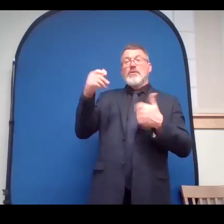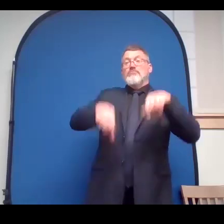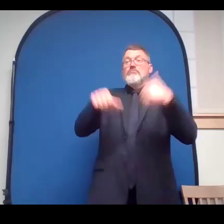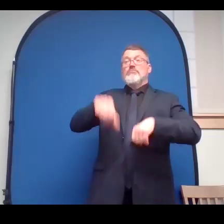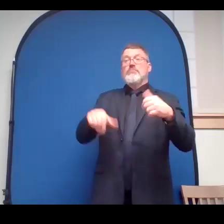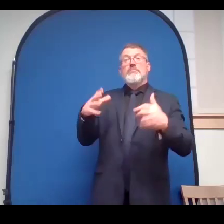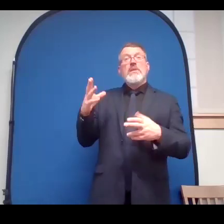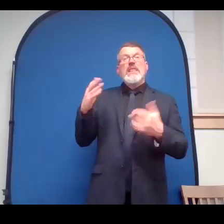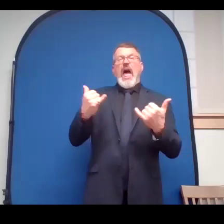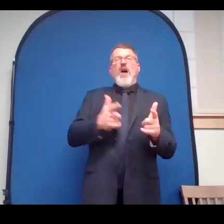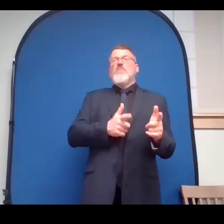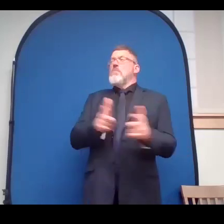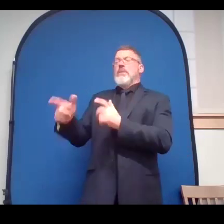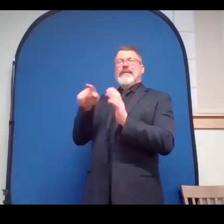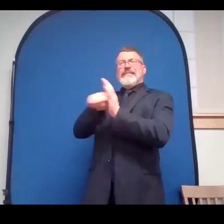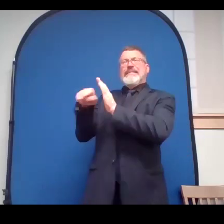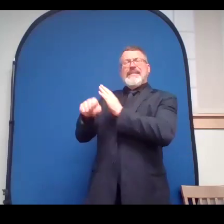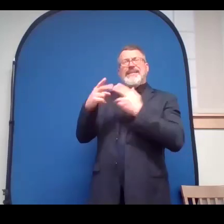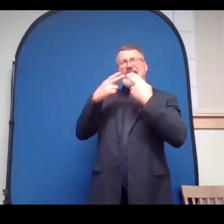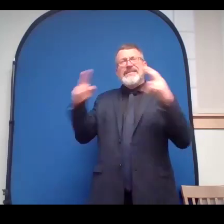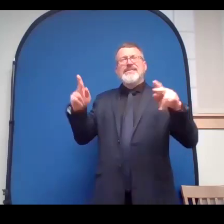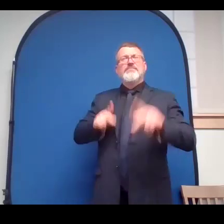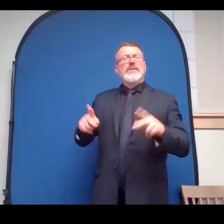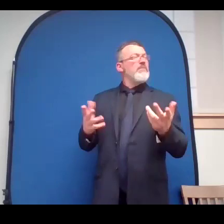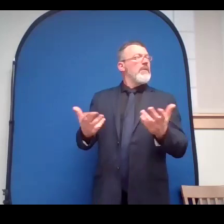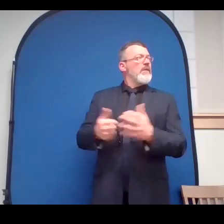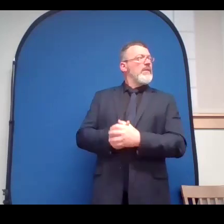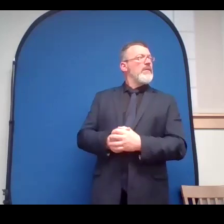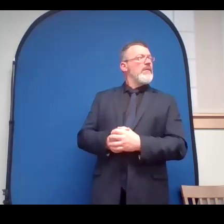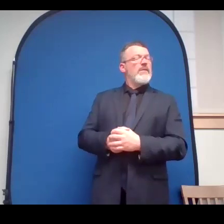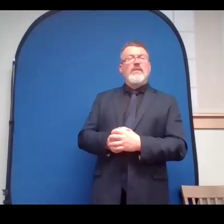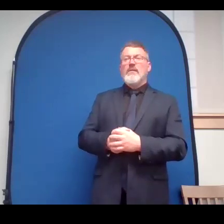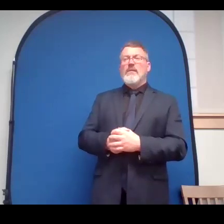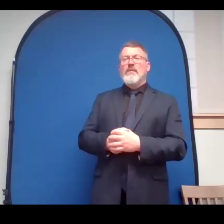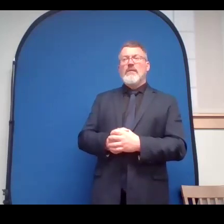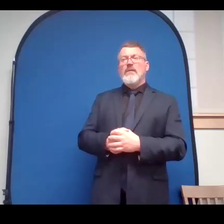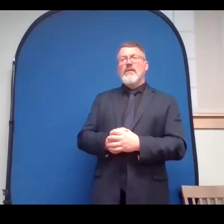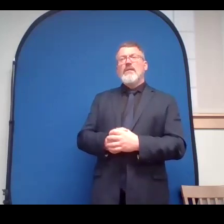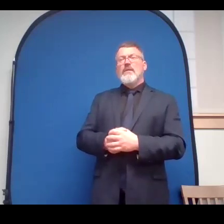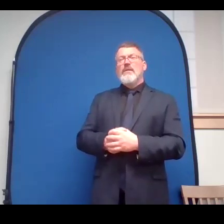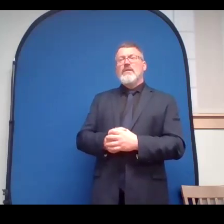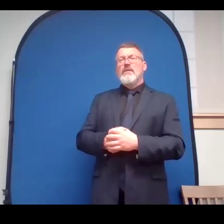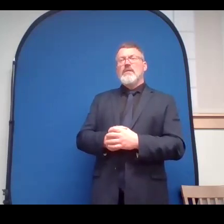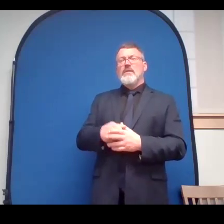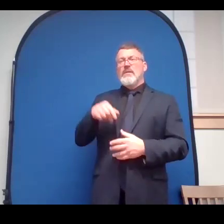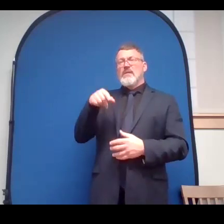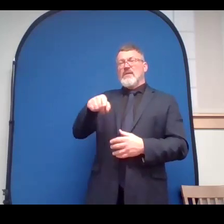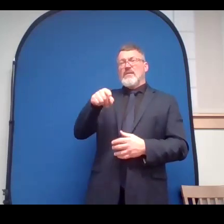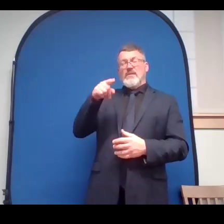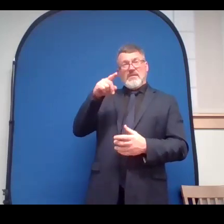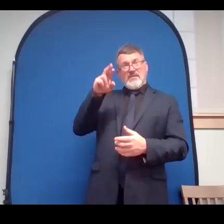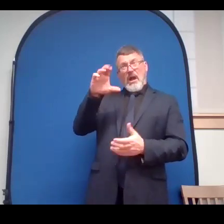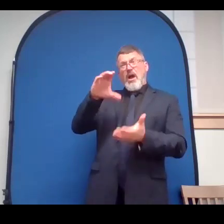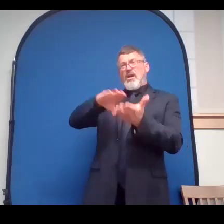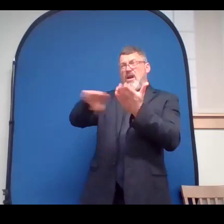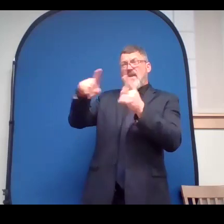Well, he was discharged from the hospital, and yet following his discharge, he continued, as you